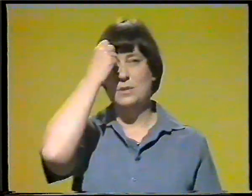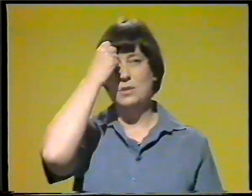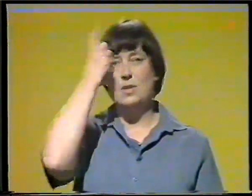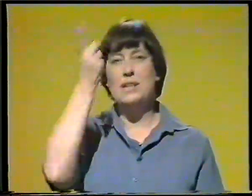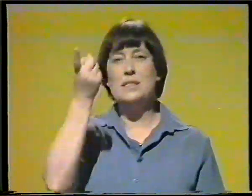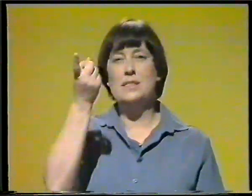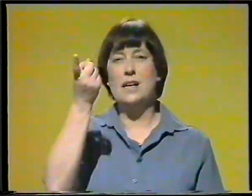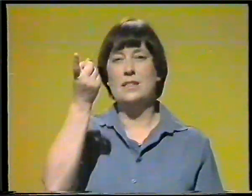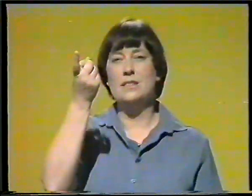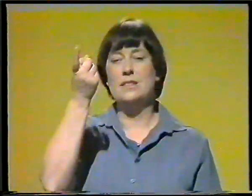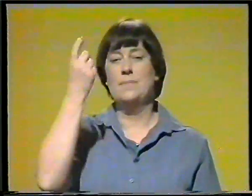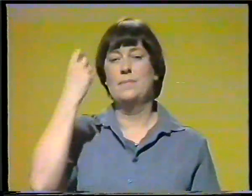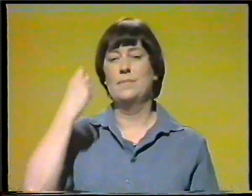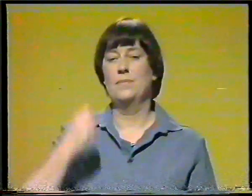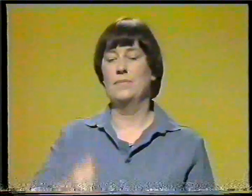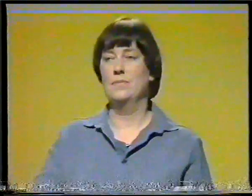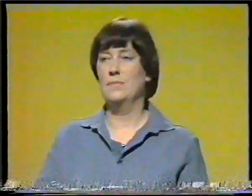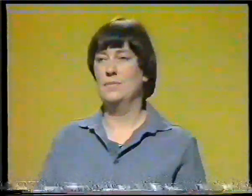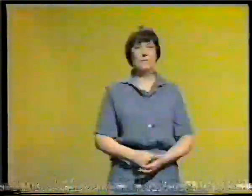To understand.